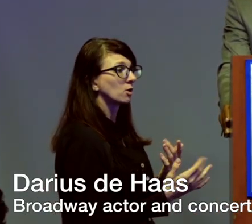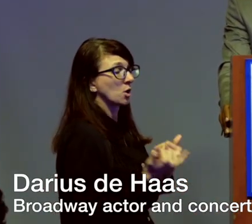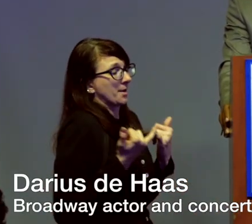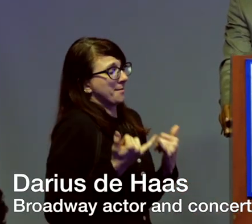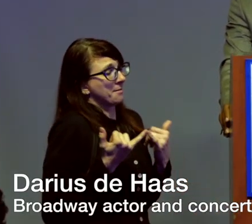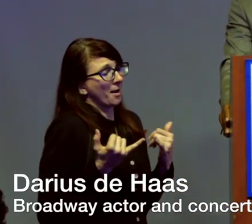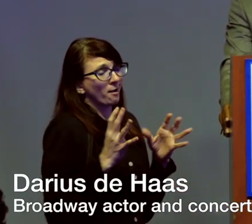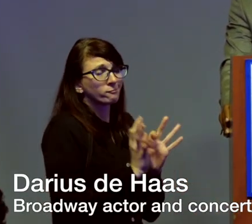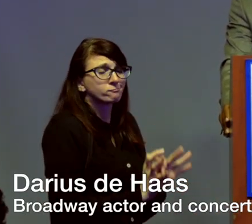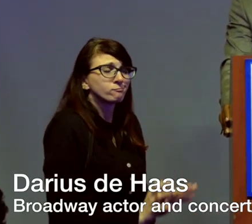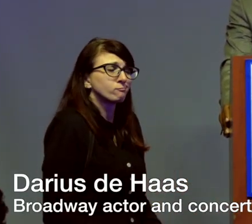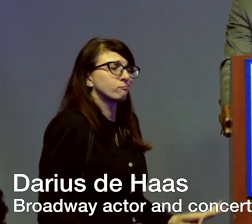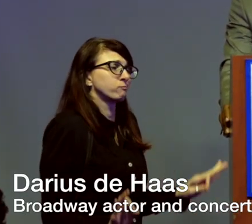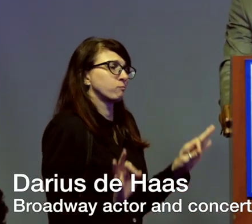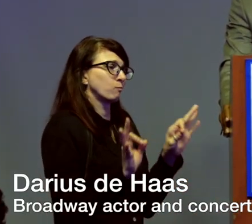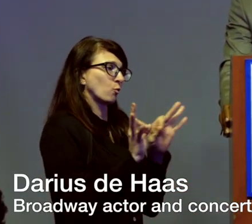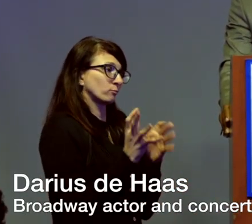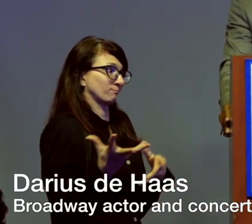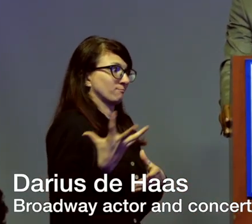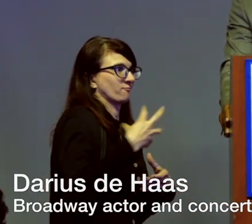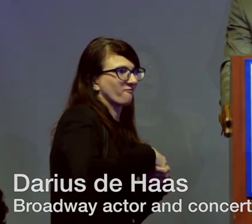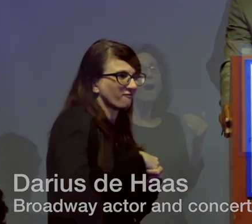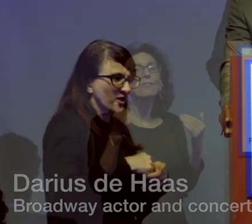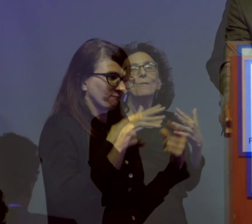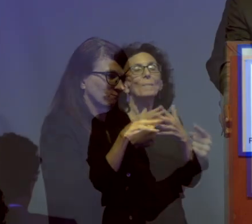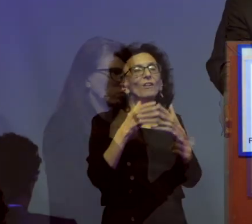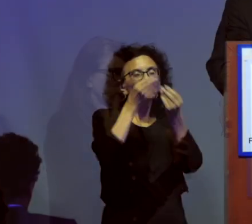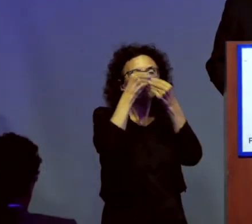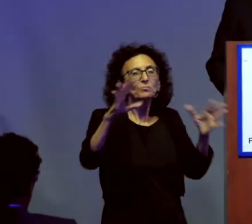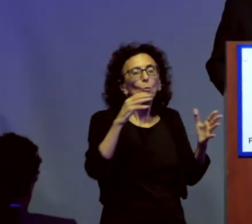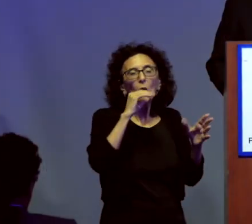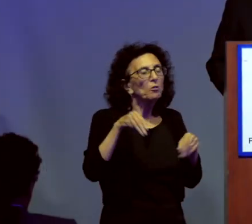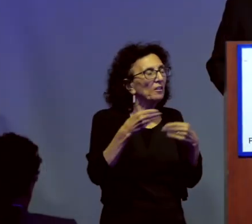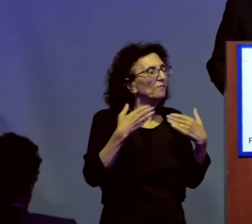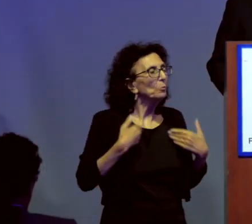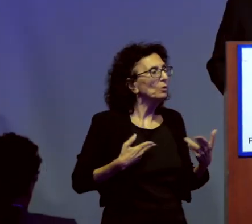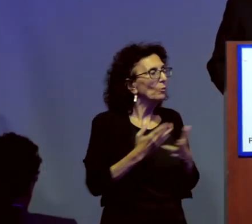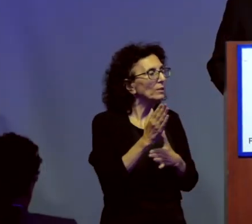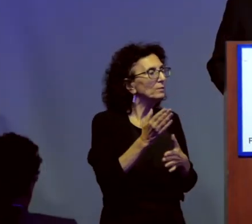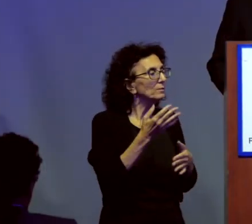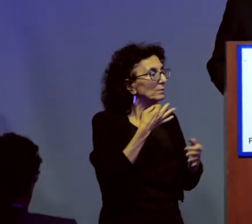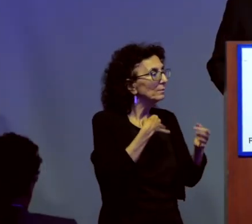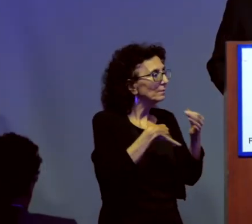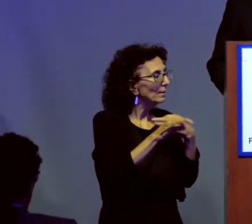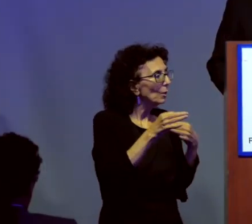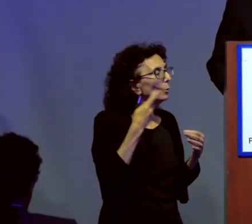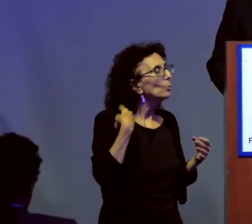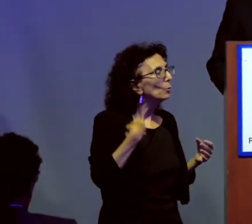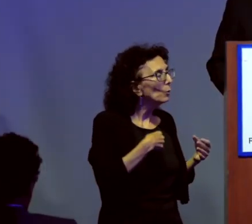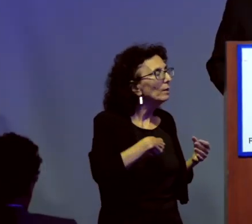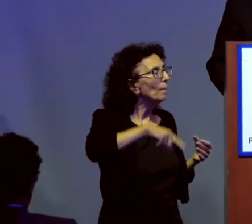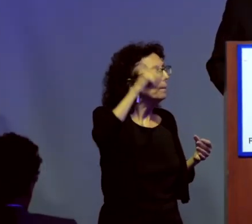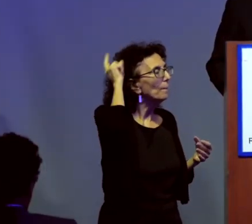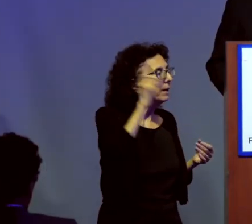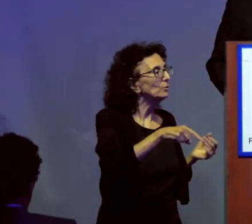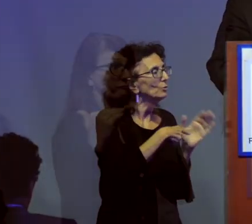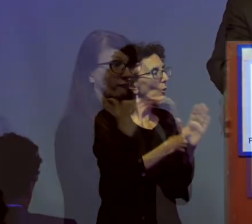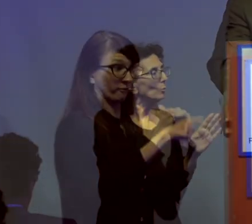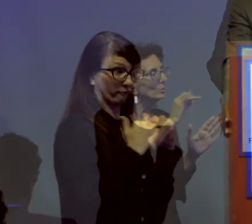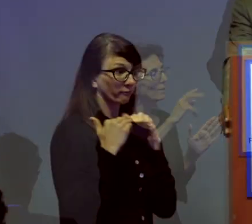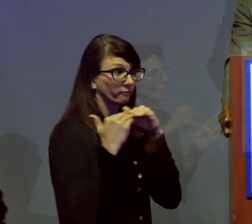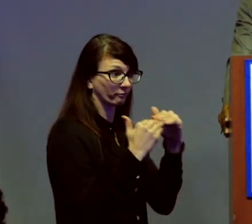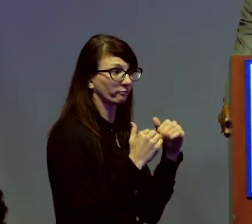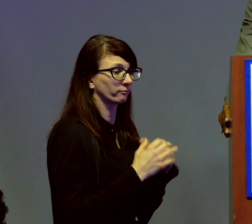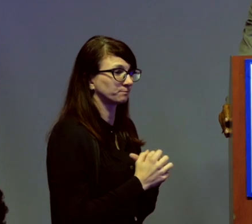ever to engage in a struggle for fairness and equality. We need to demonstrate by our actions that our civil rights still